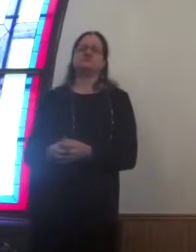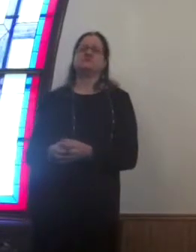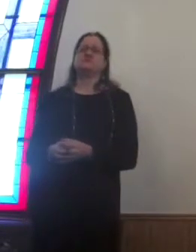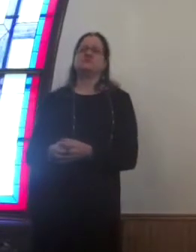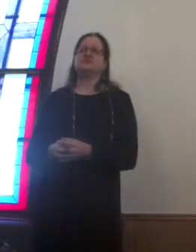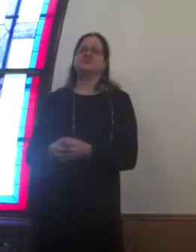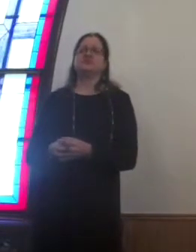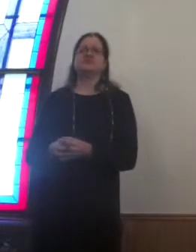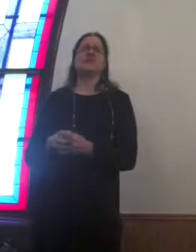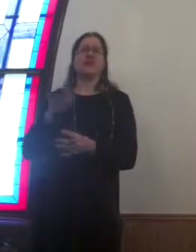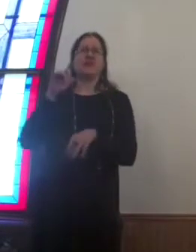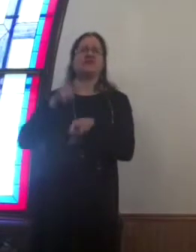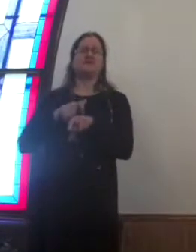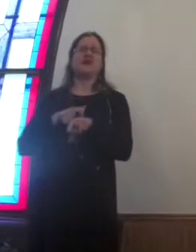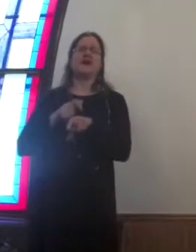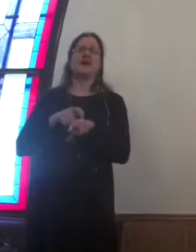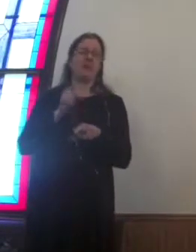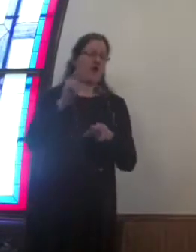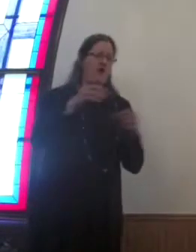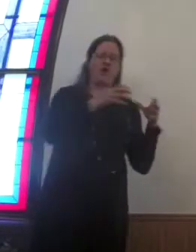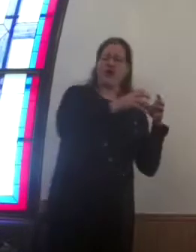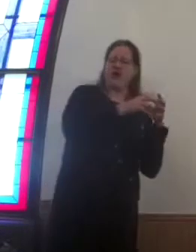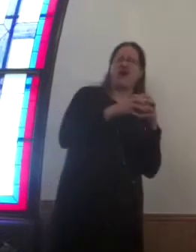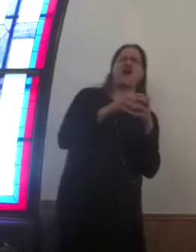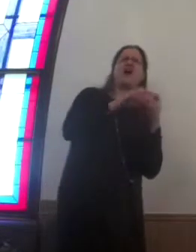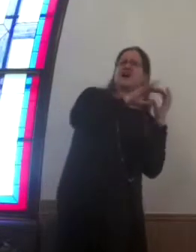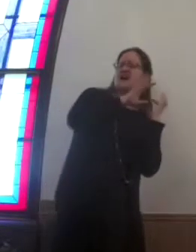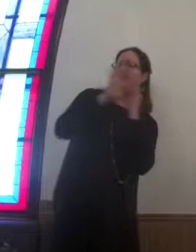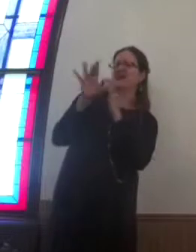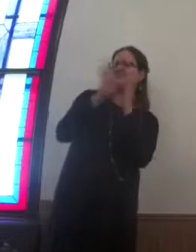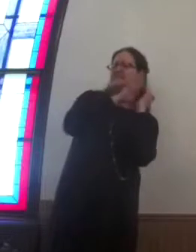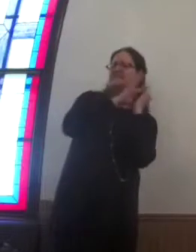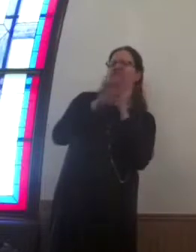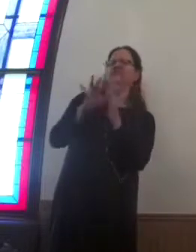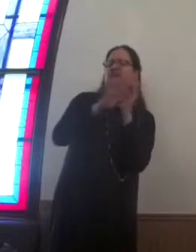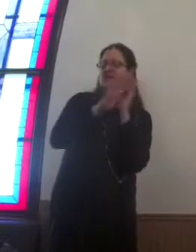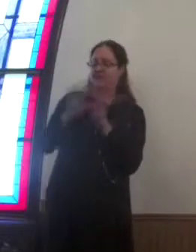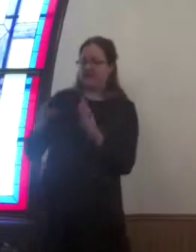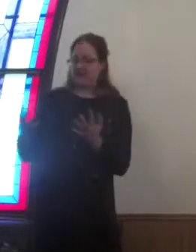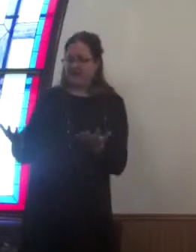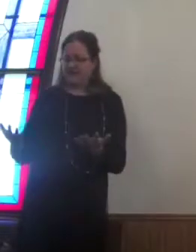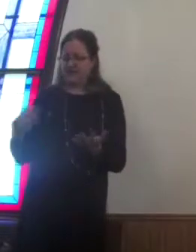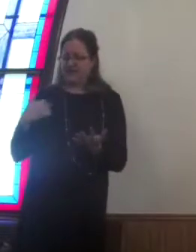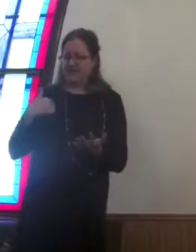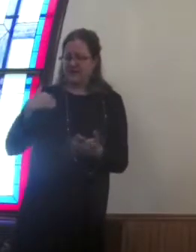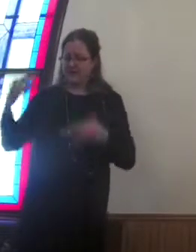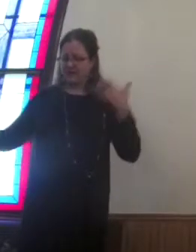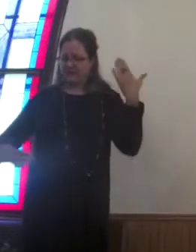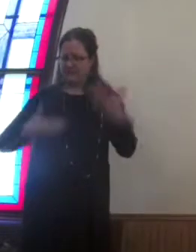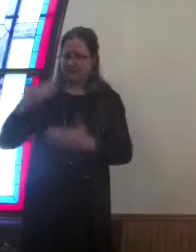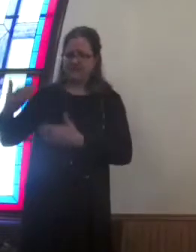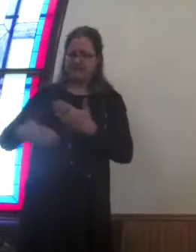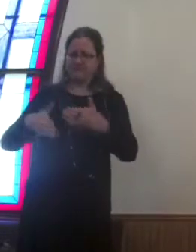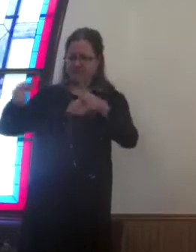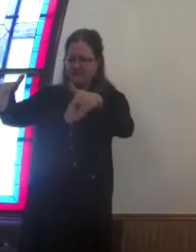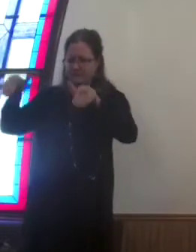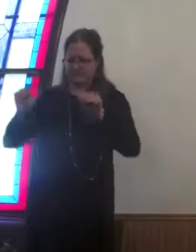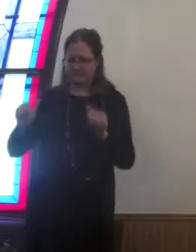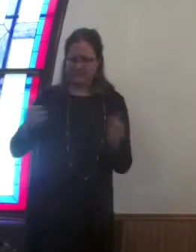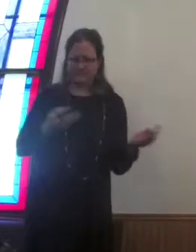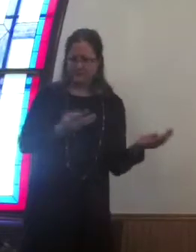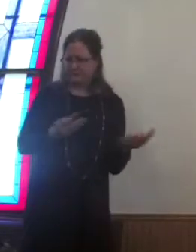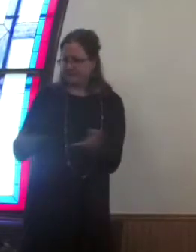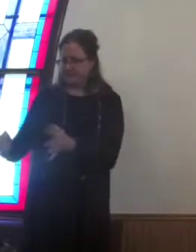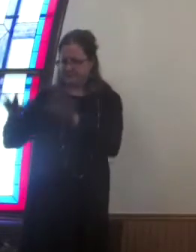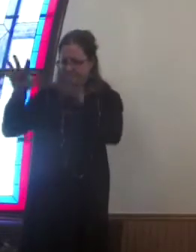And as she did that, they ran to the tomb, each going to find nothing but Jesus' burial linens lying there.